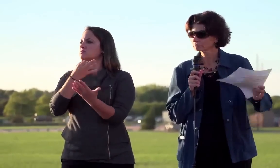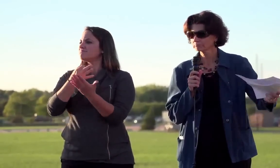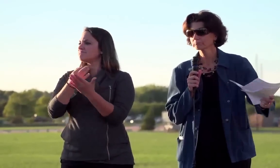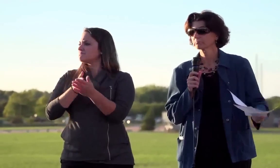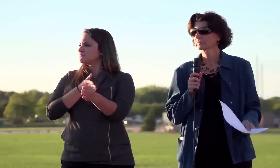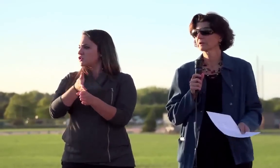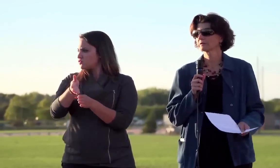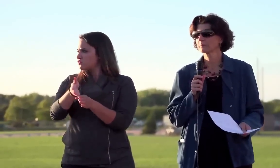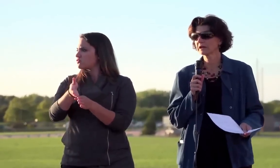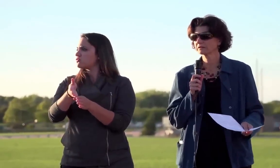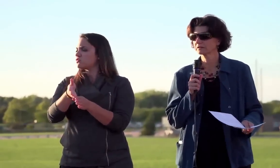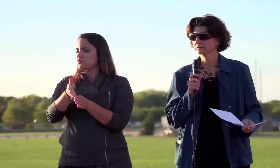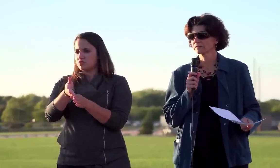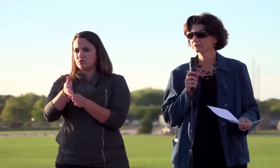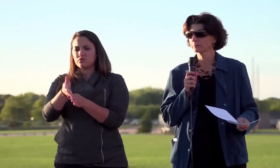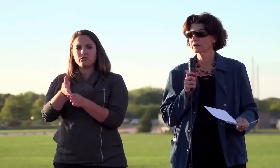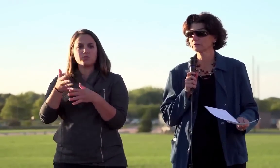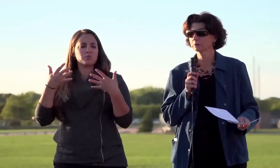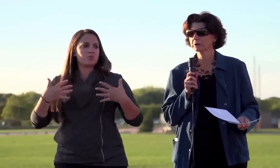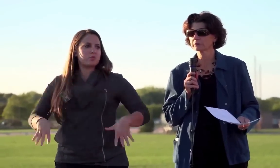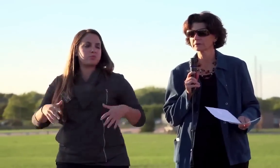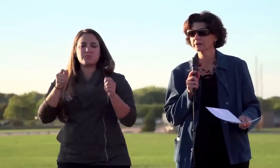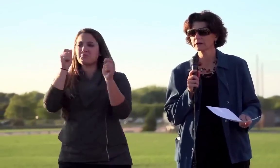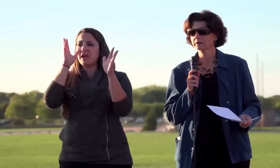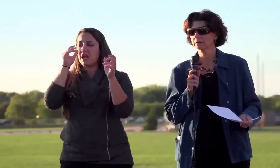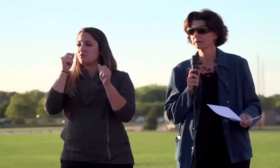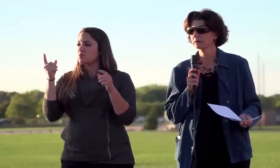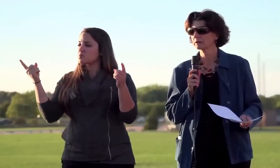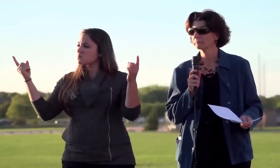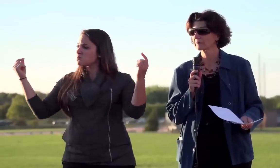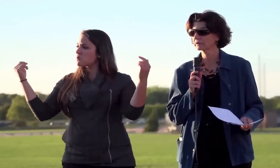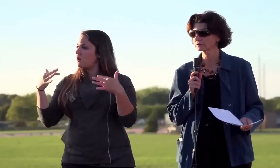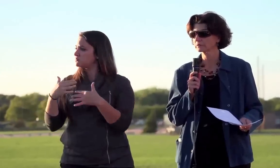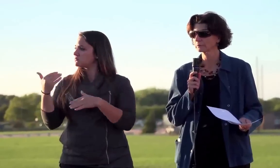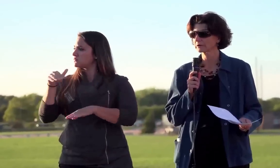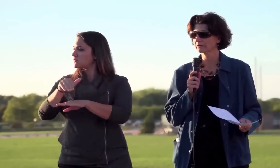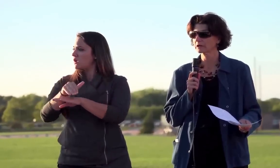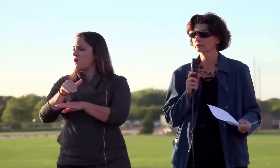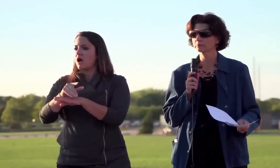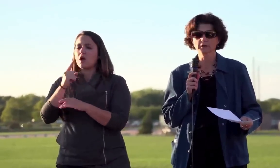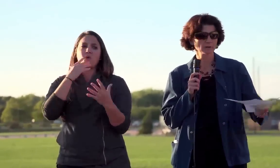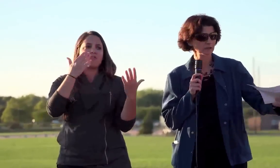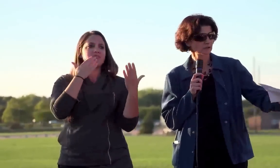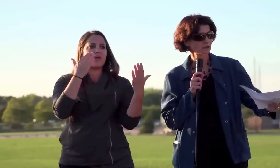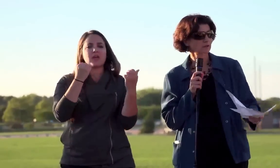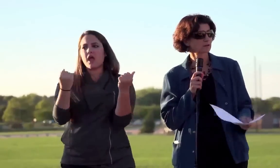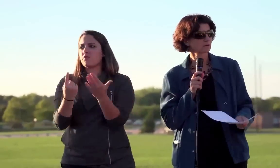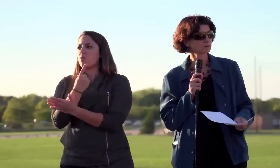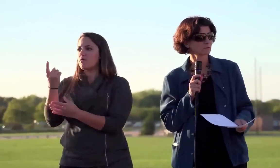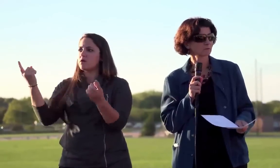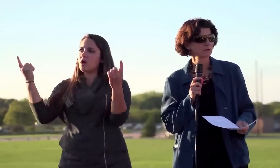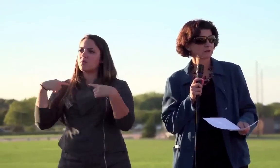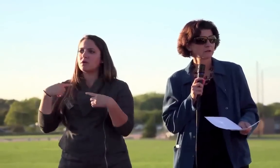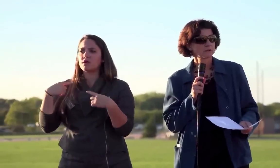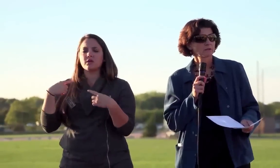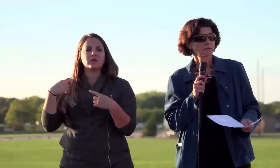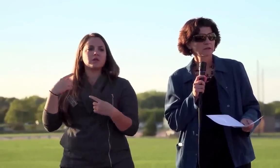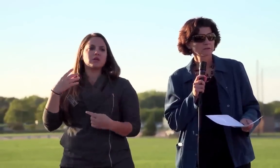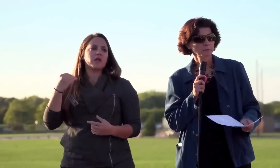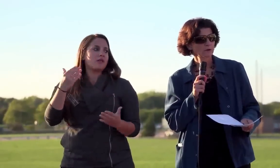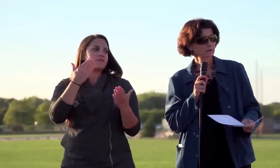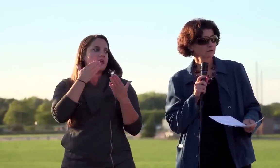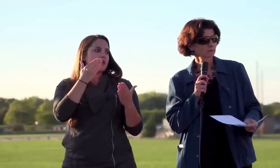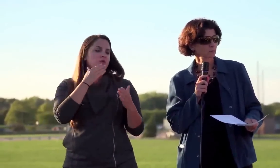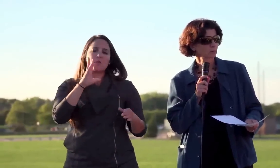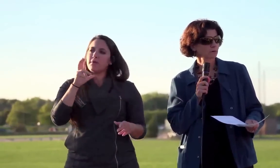It's amazing to see so many of you here tonight, and I certainly want to thank you for coming, and also thank you parents